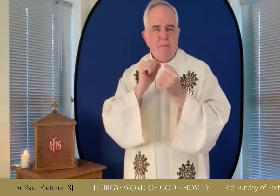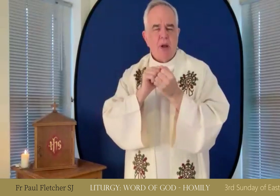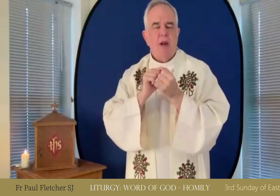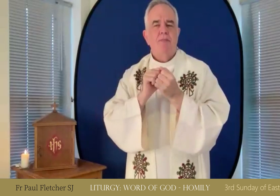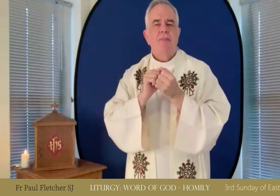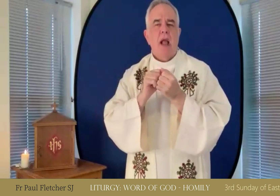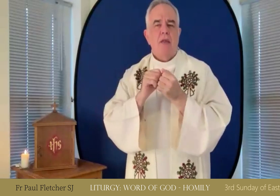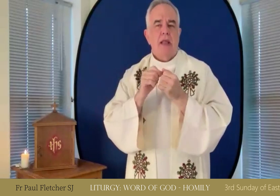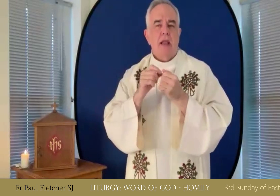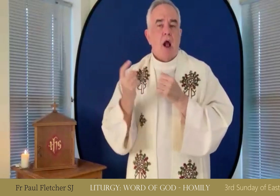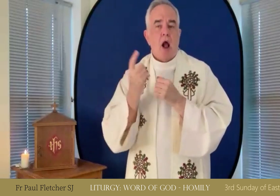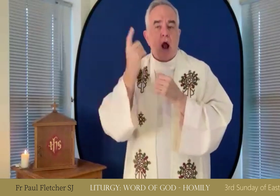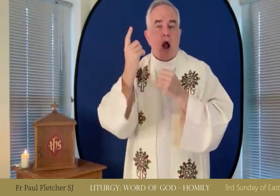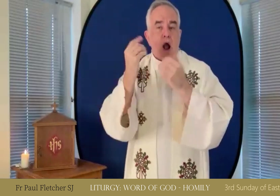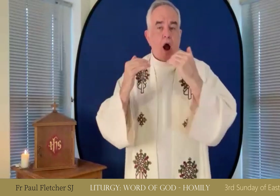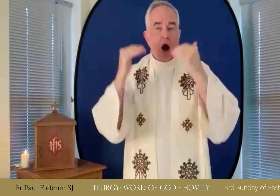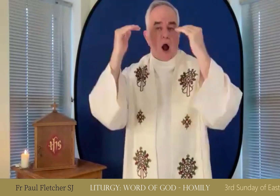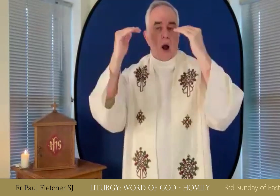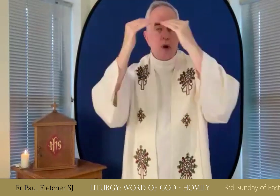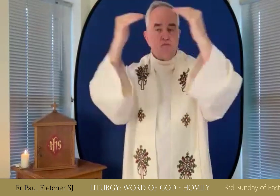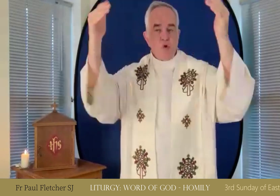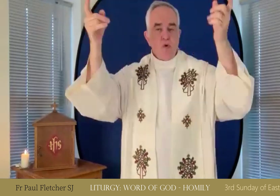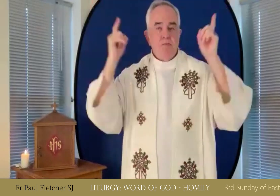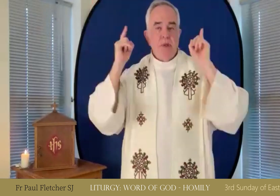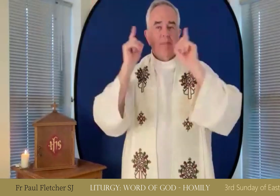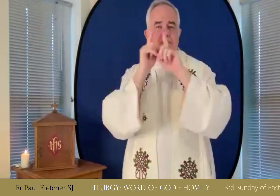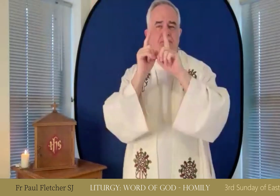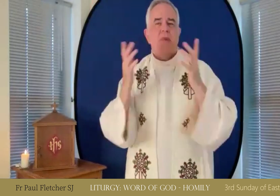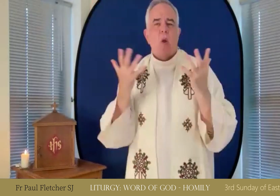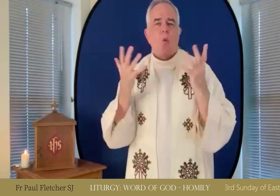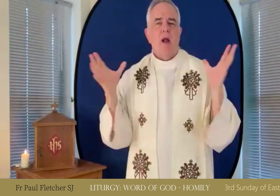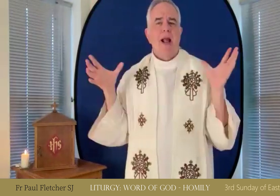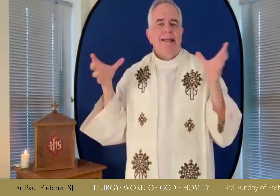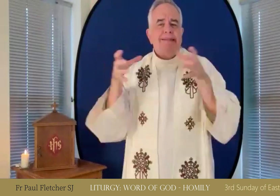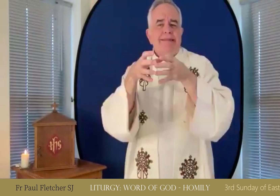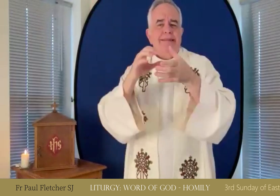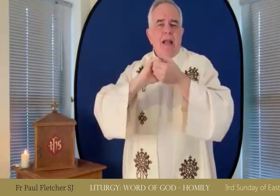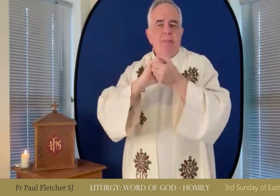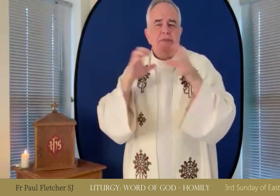Remember, in the upper room where disciples